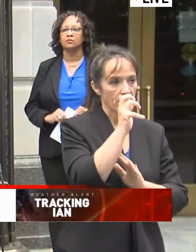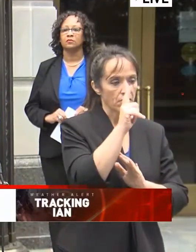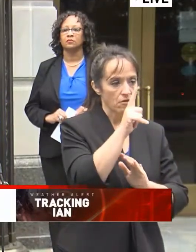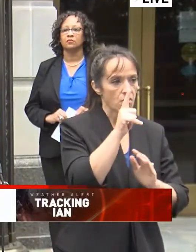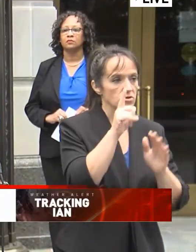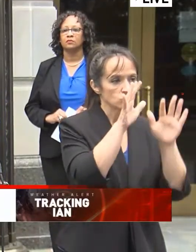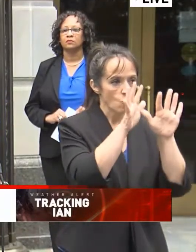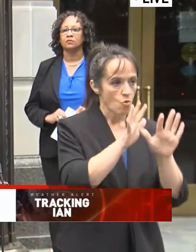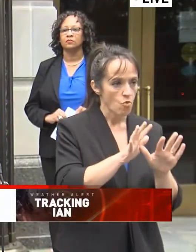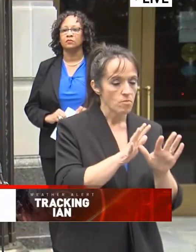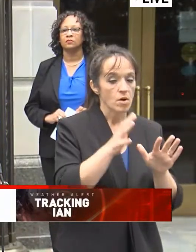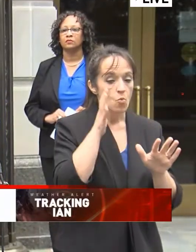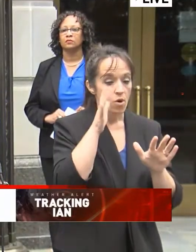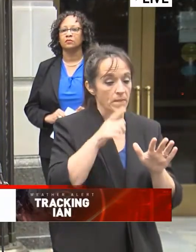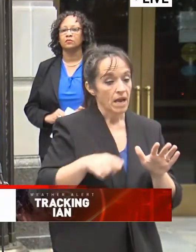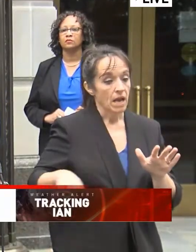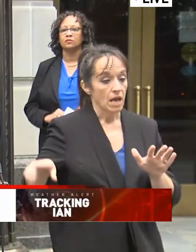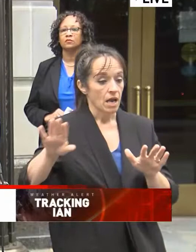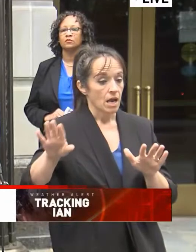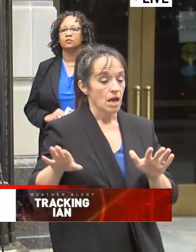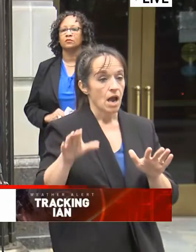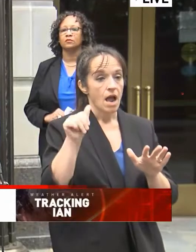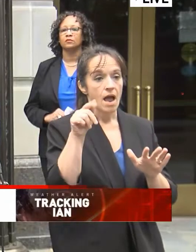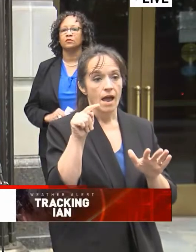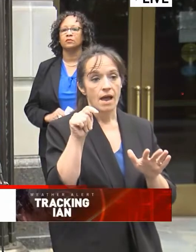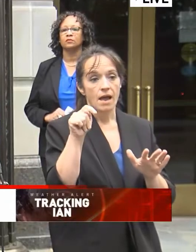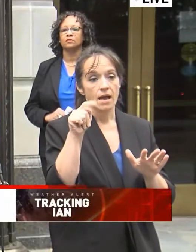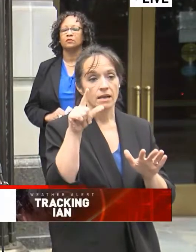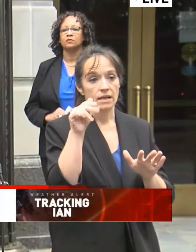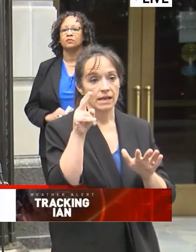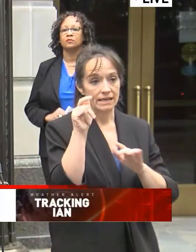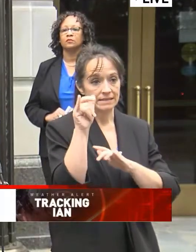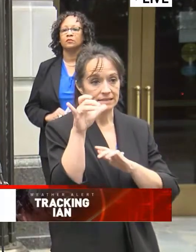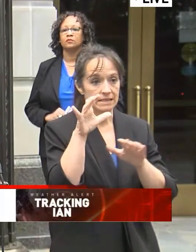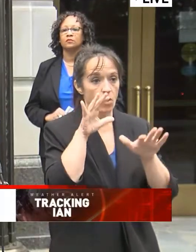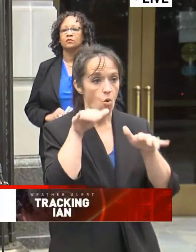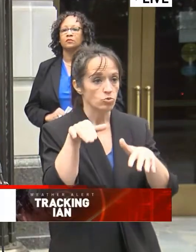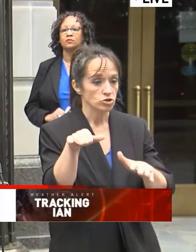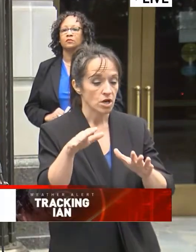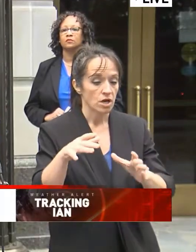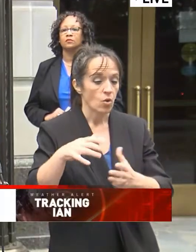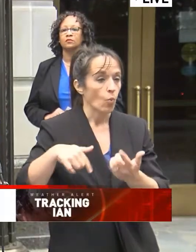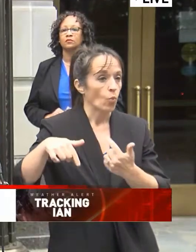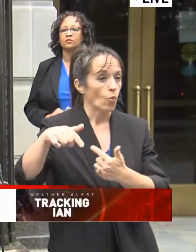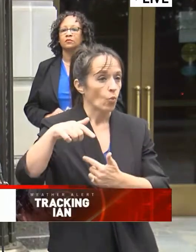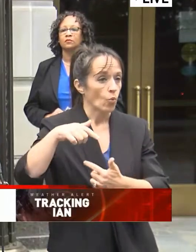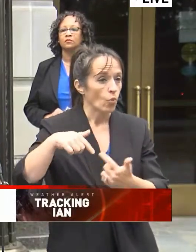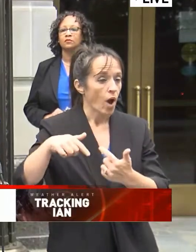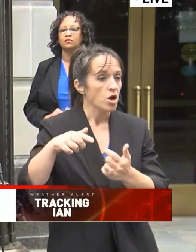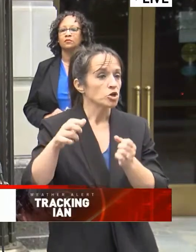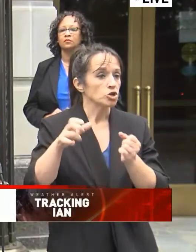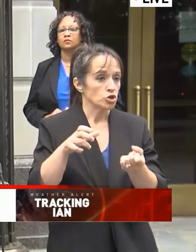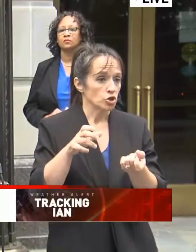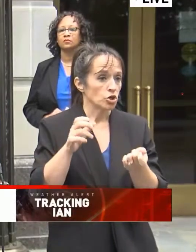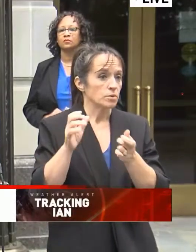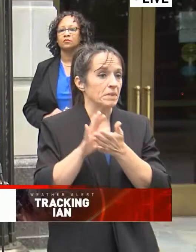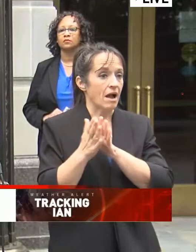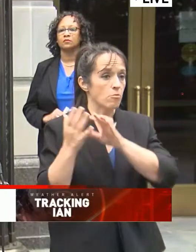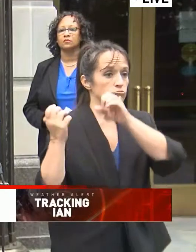for a little while, so it may strengthen to a Category 1 hurricane